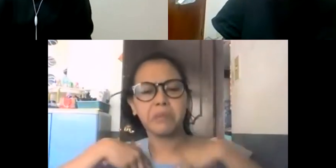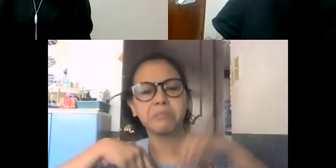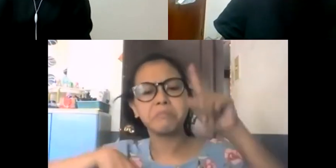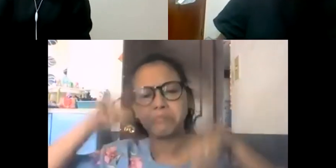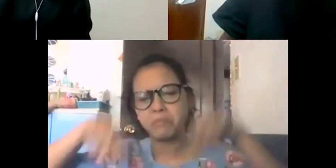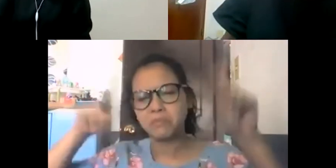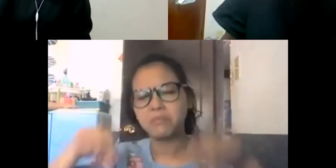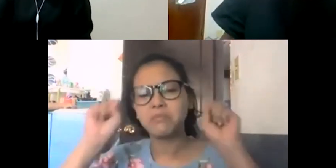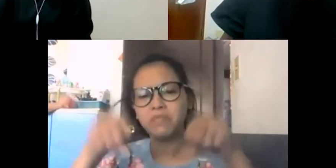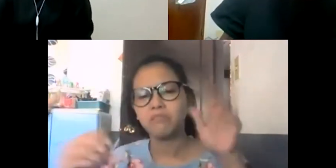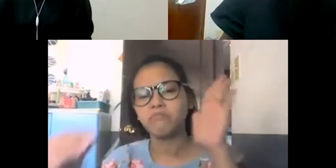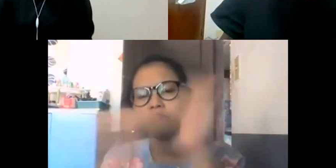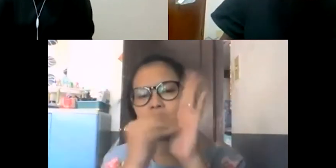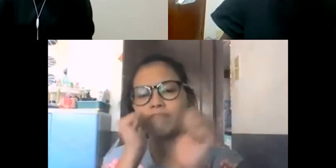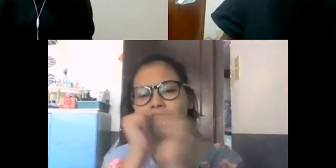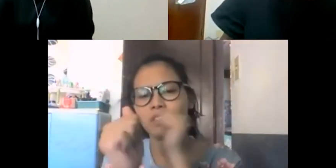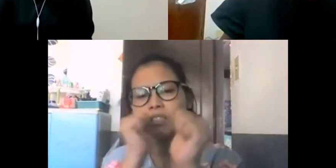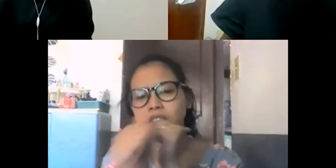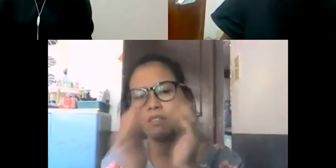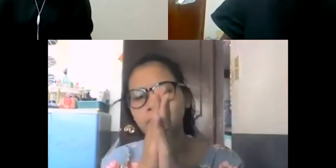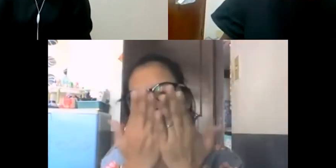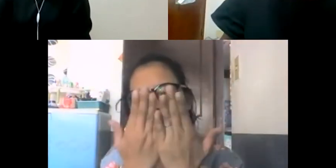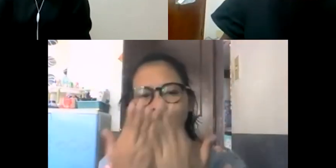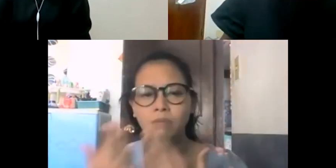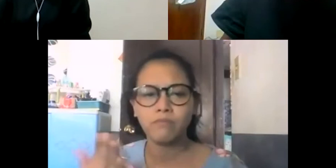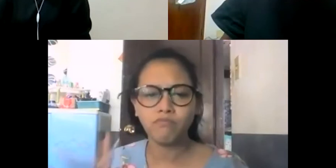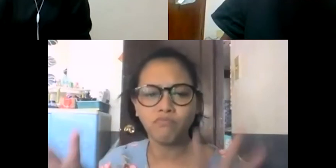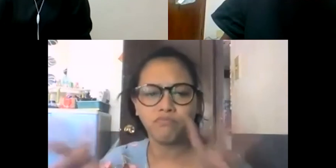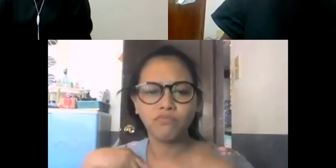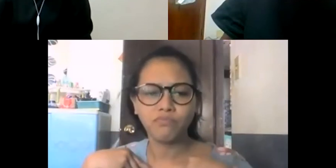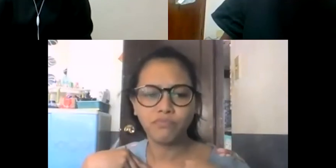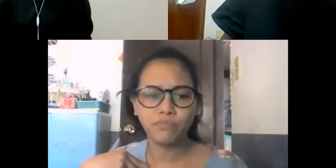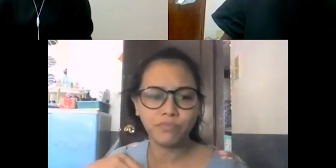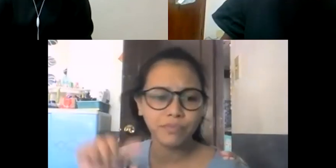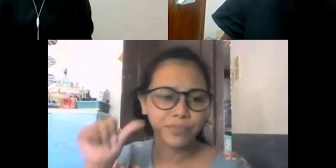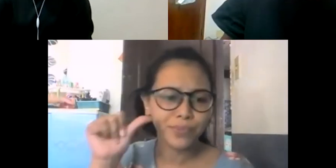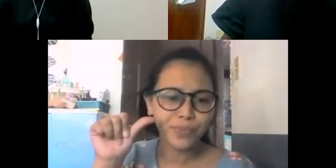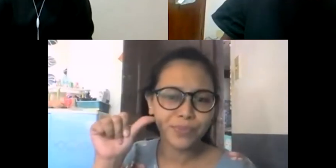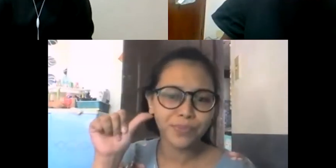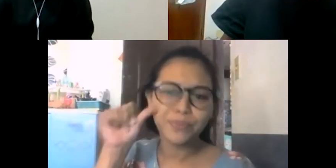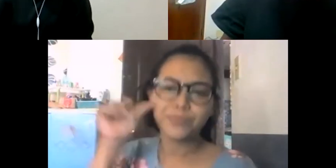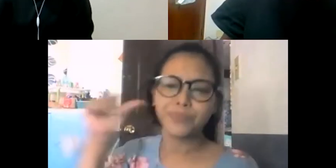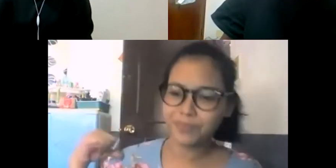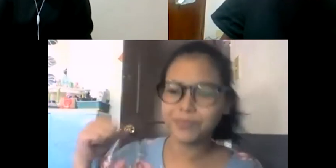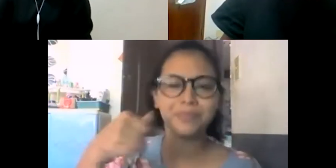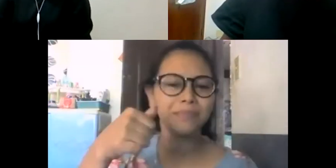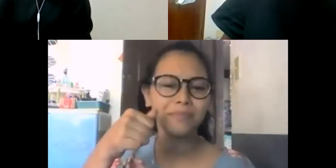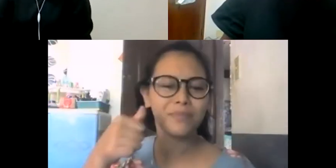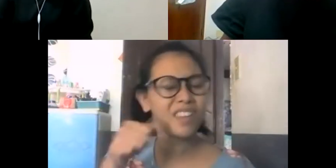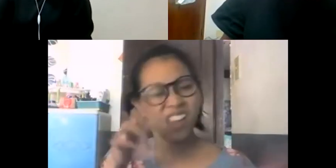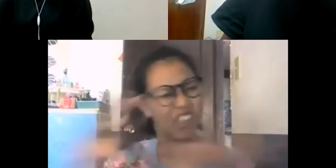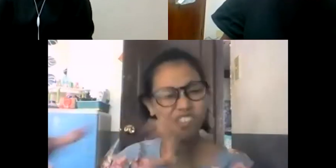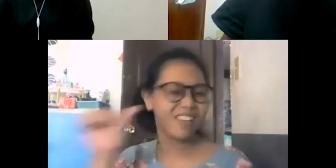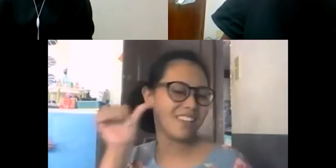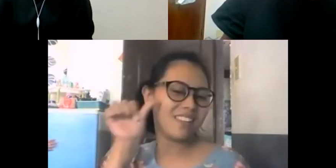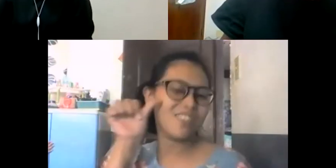tomorrow, I think that it could be as a variant as well. Instead of it just being one